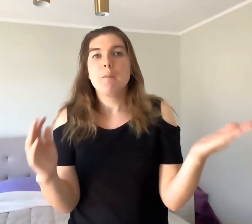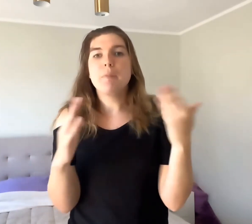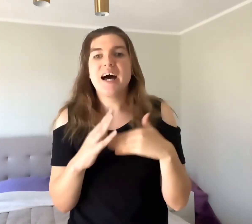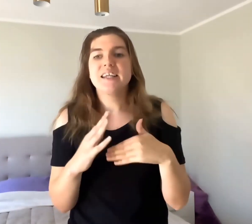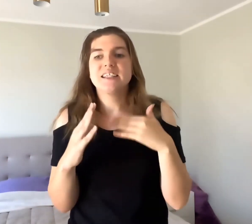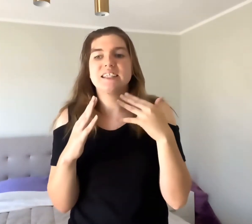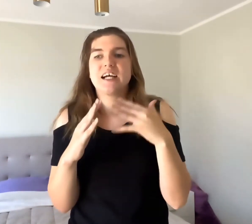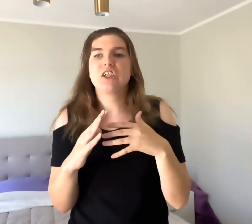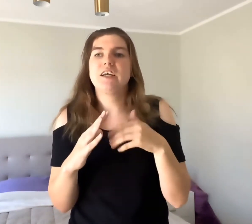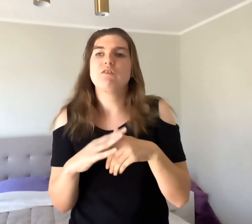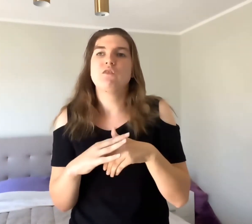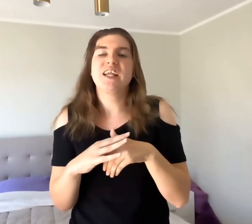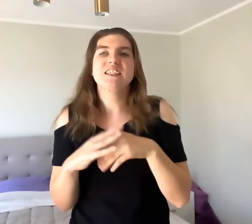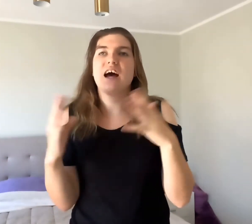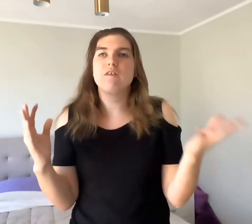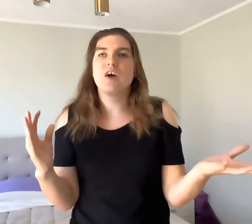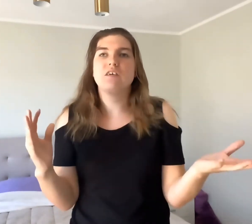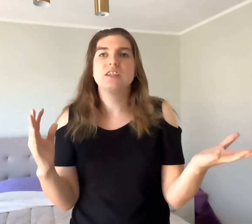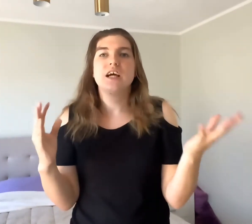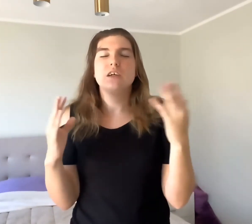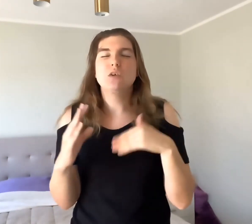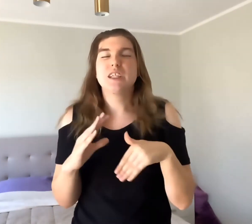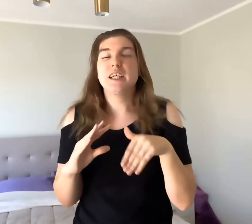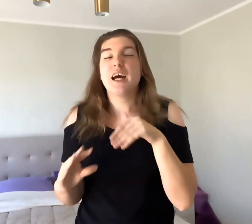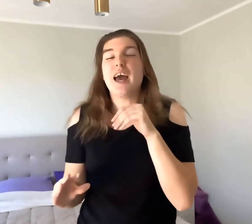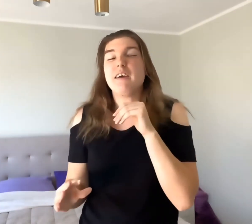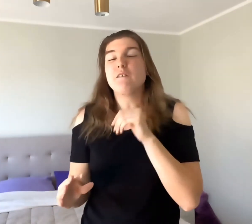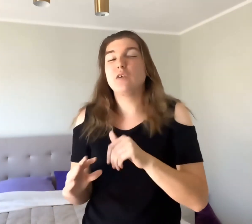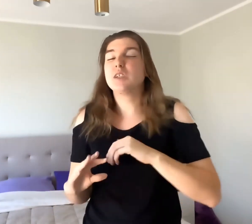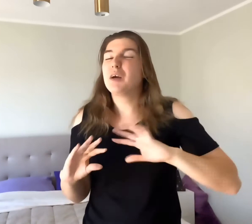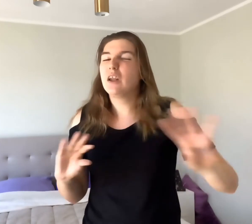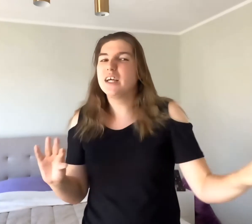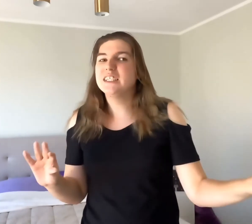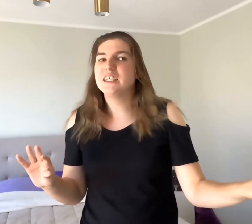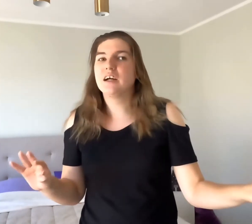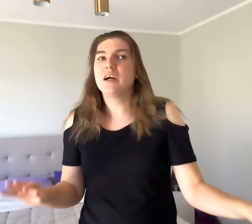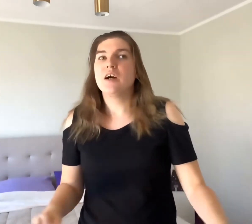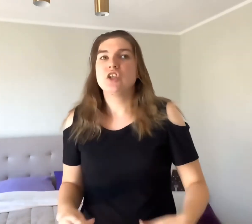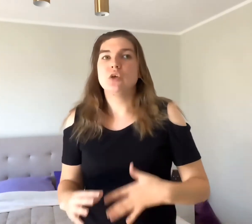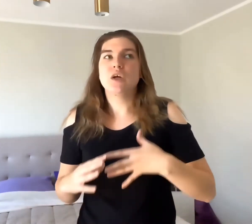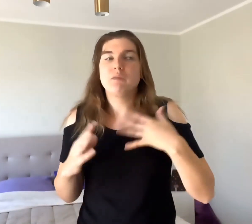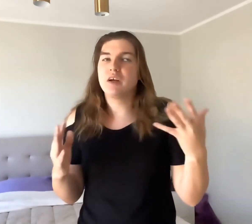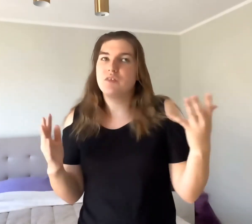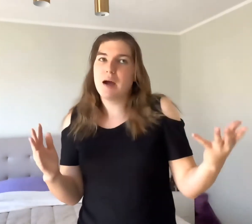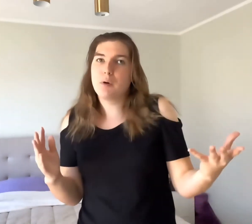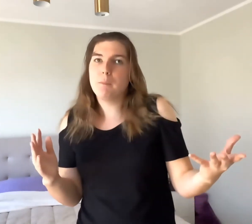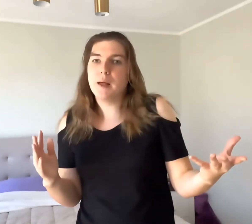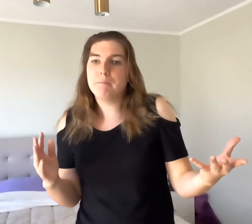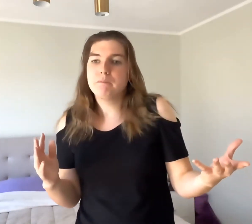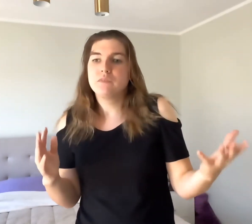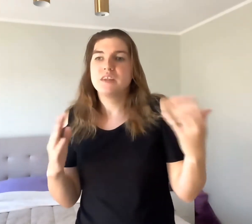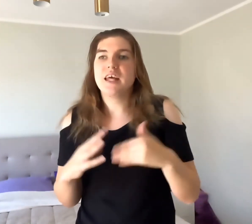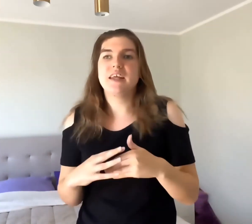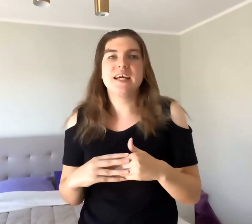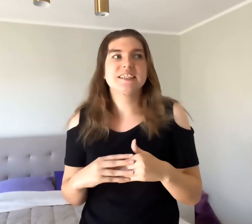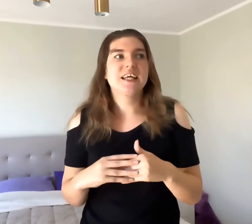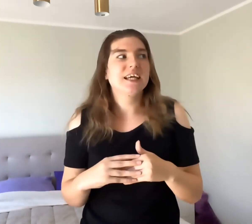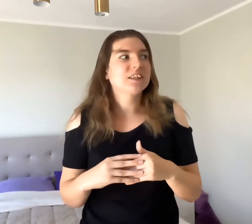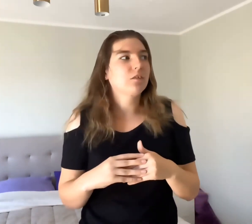but this is actually, at least I've found, using a phone to be a lot easier to get rid of that problem. Then the next thing is